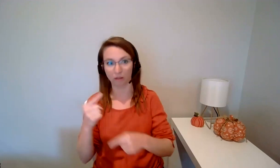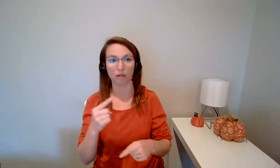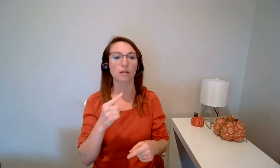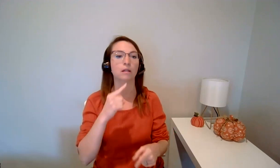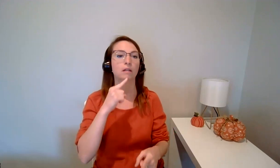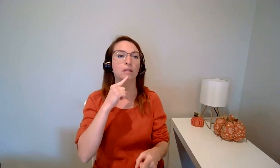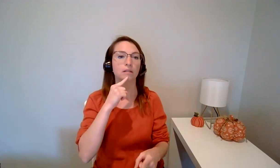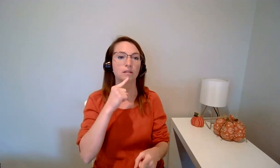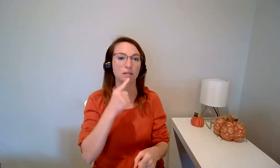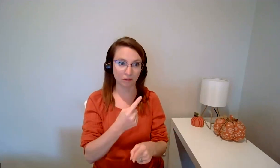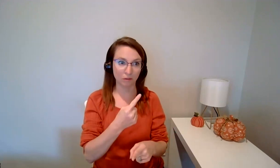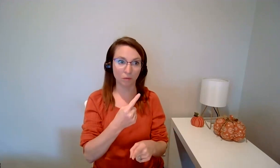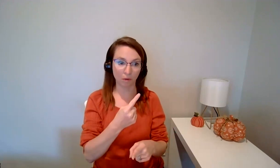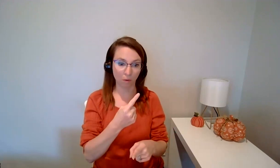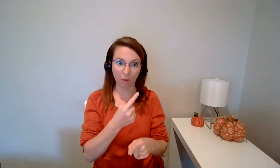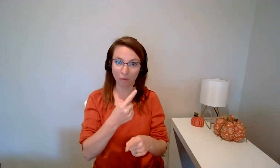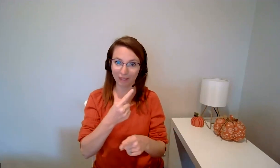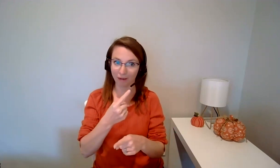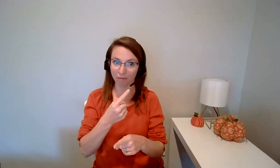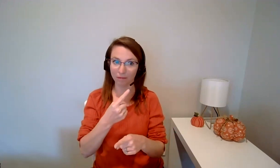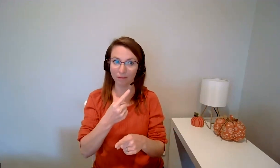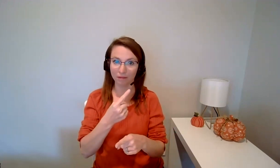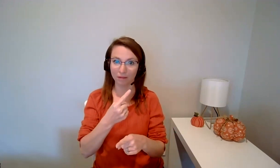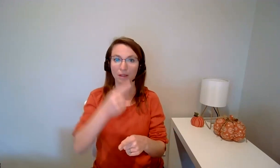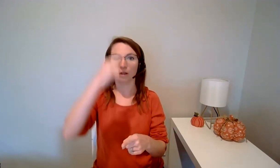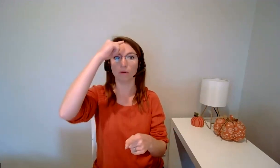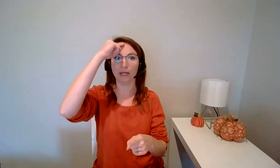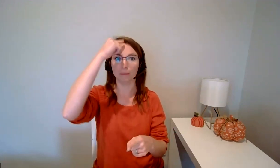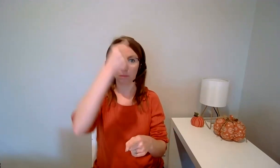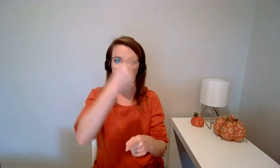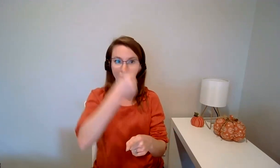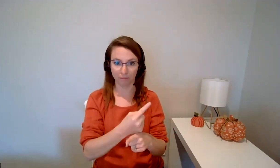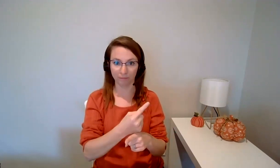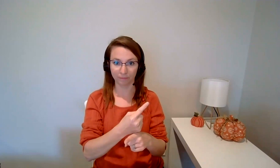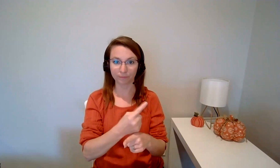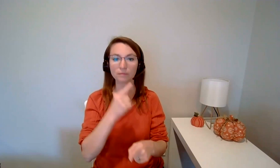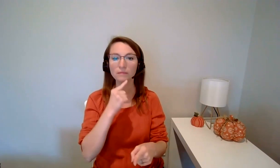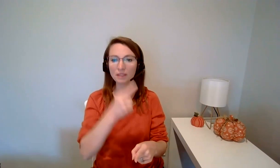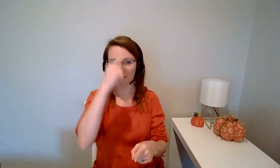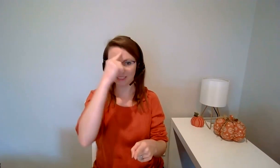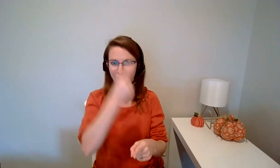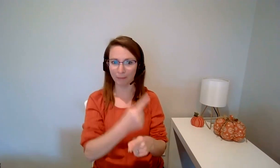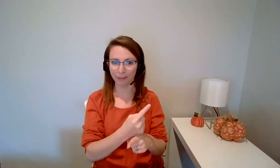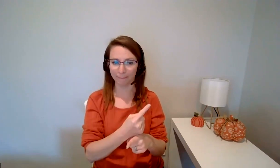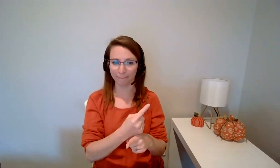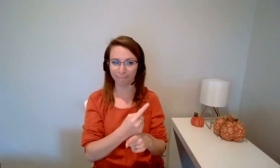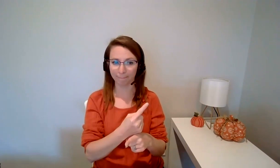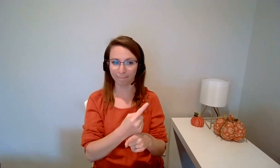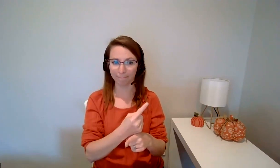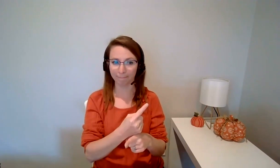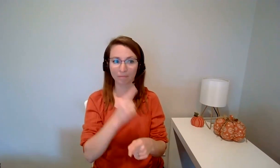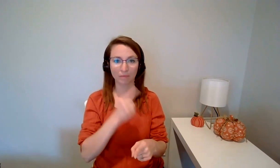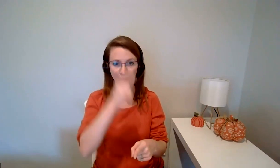brother, sister, don't go all the way down and go right up to brother. Sibling.